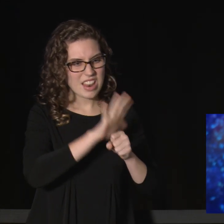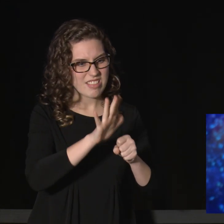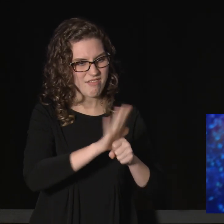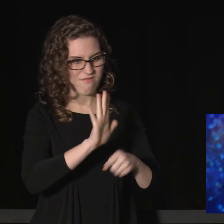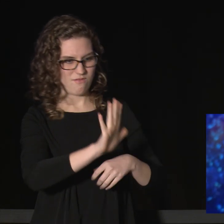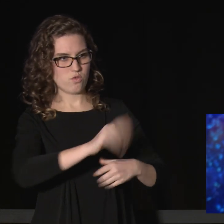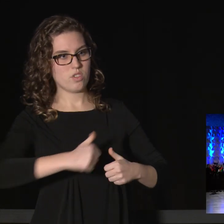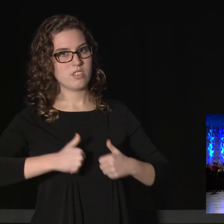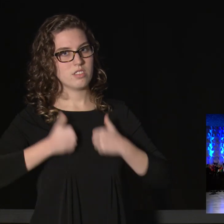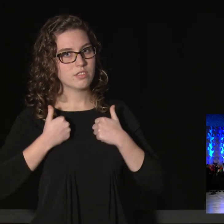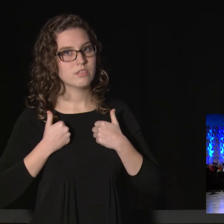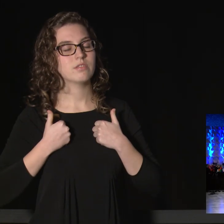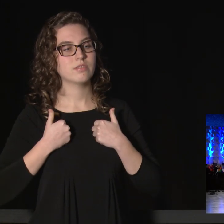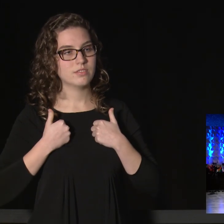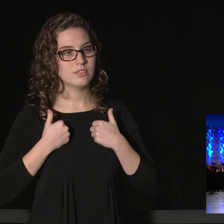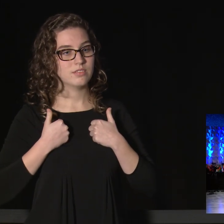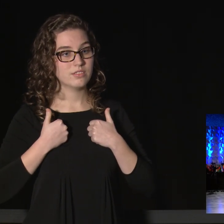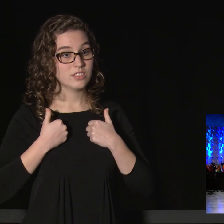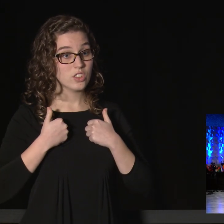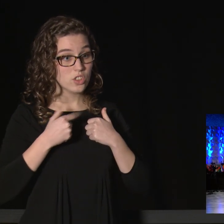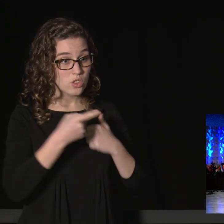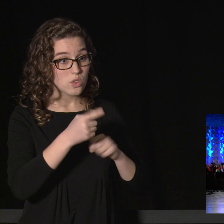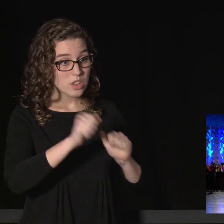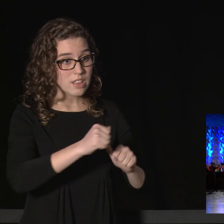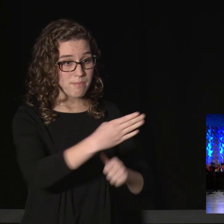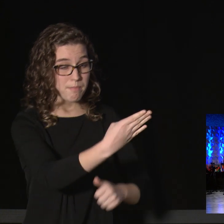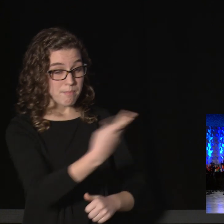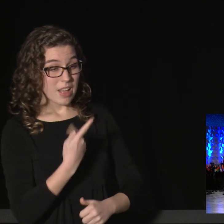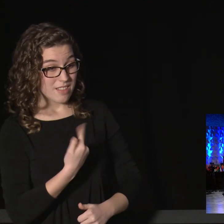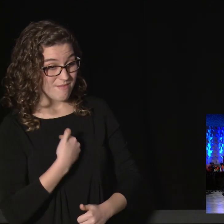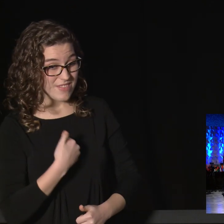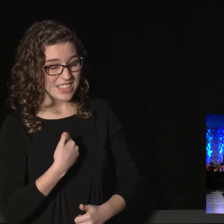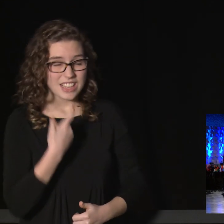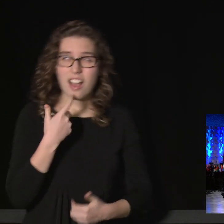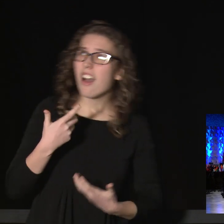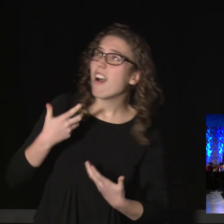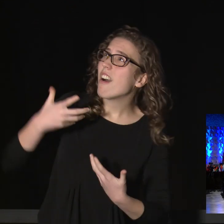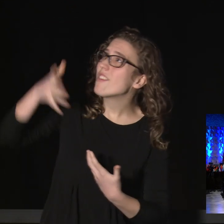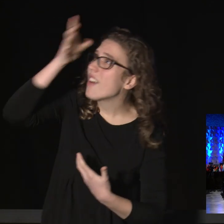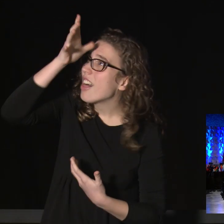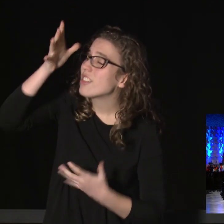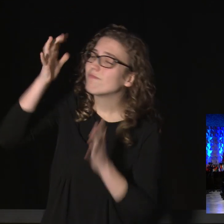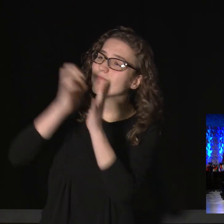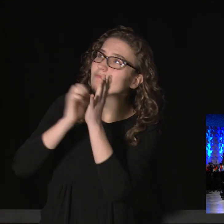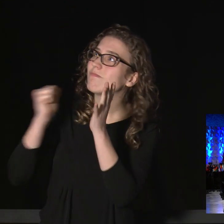life, so that you would turn to me and say, Father, take it out of me.